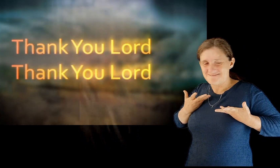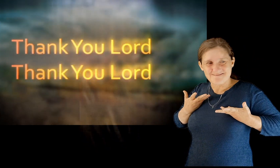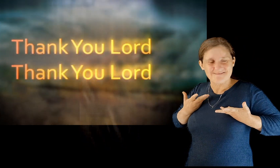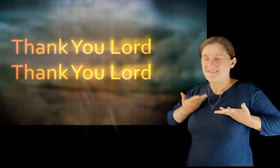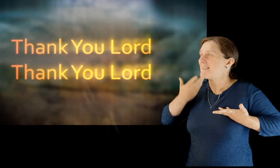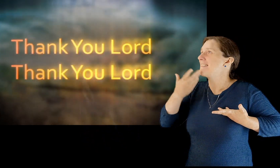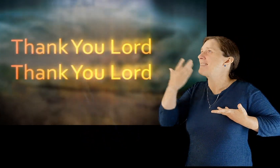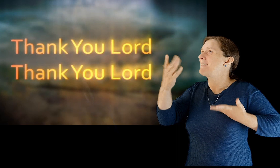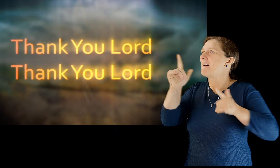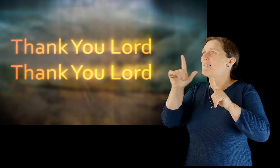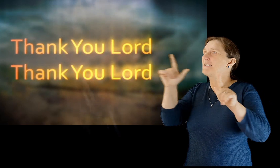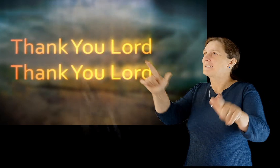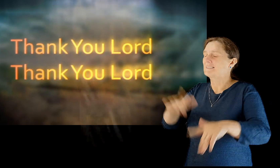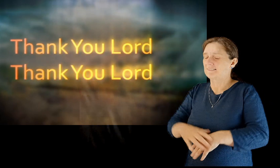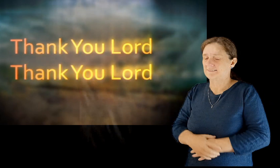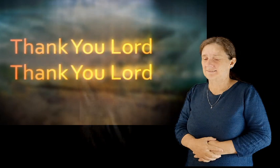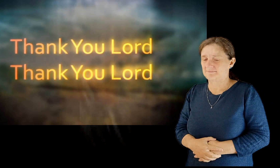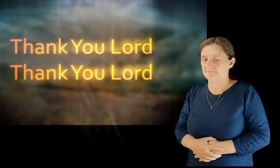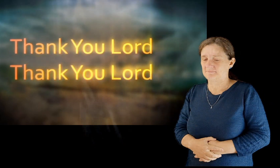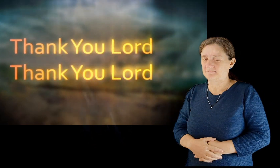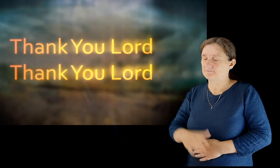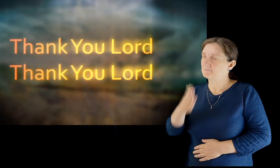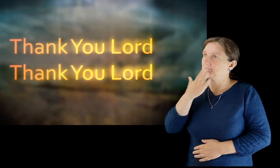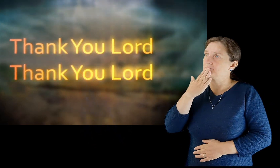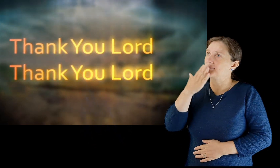Thank you, Lord.